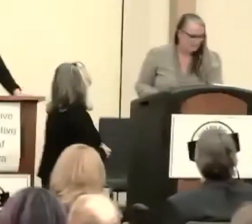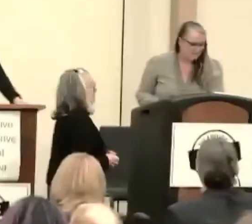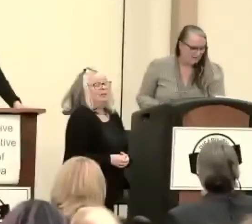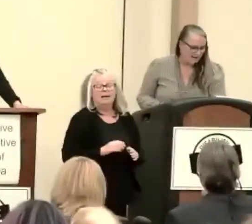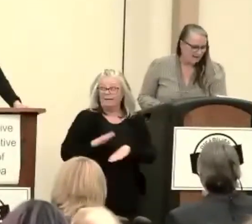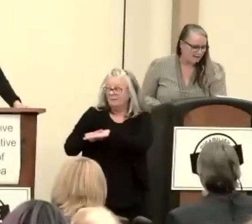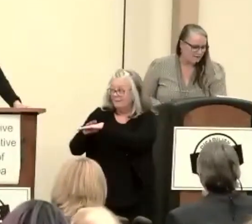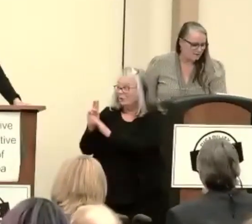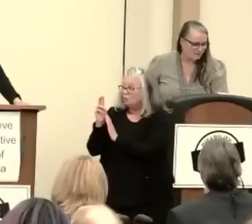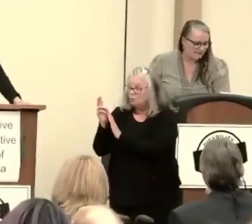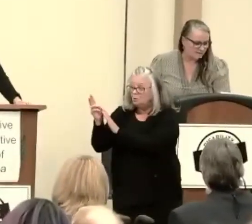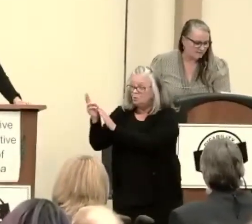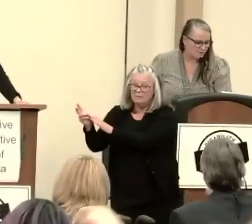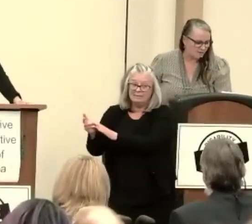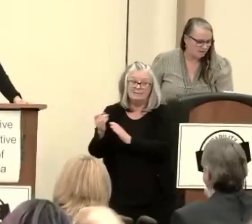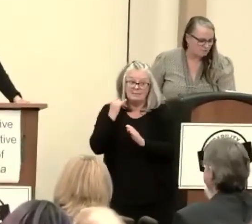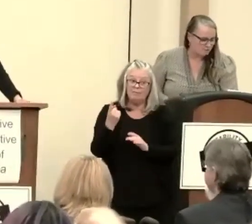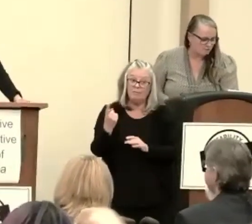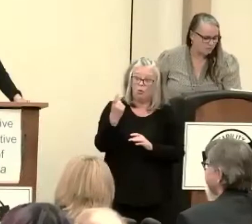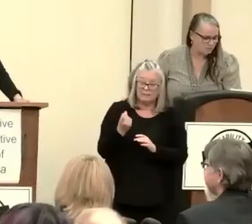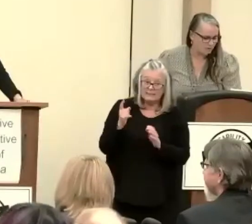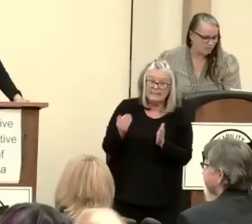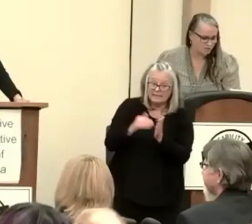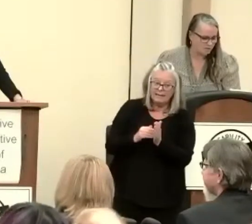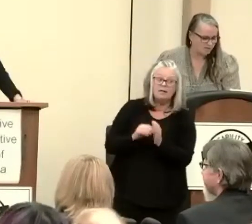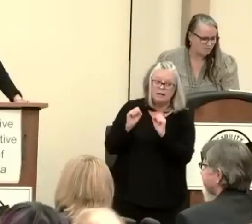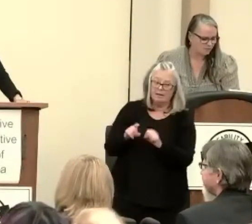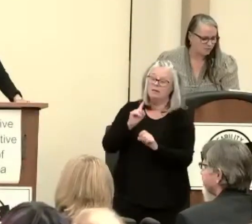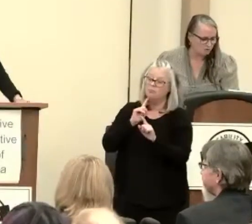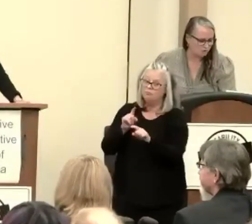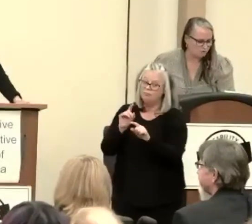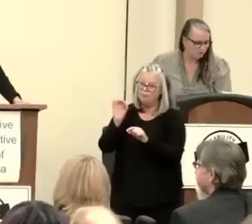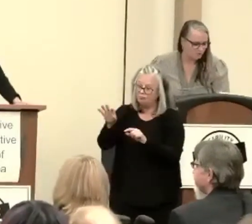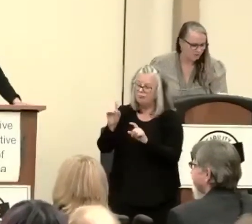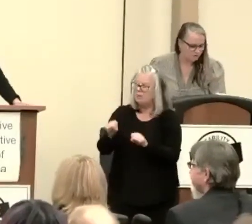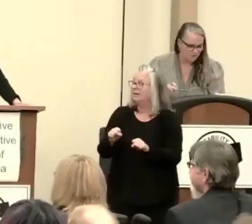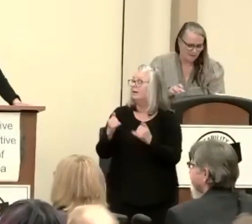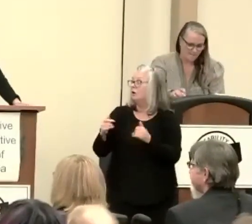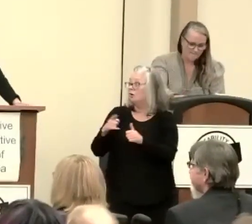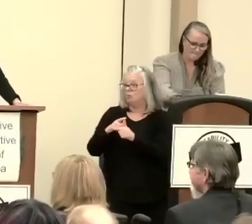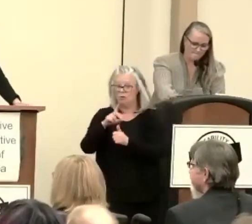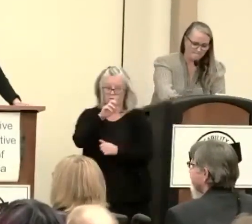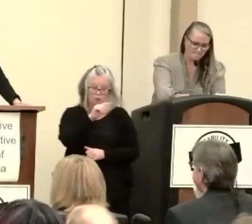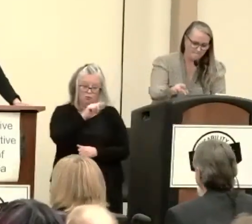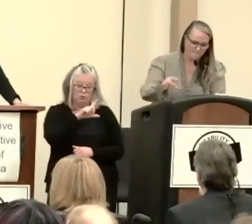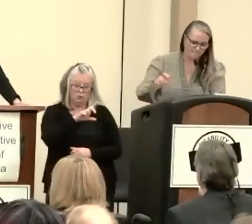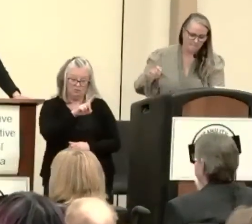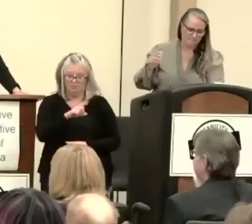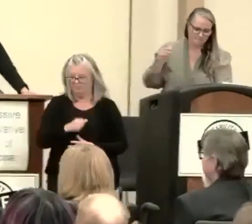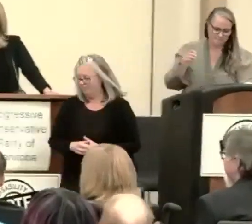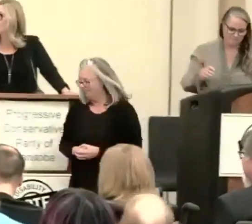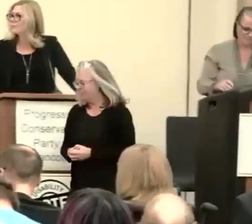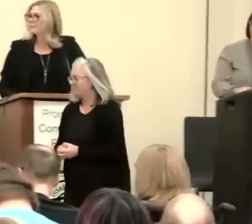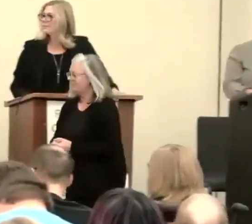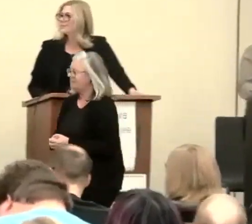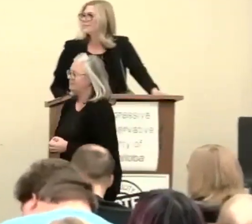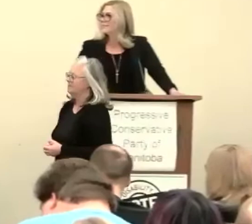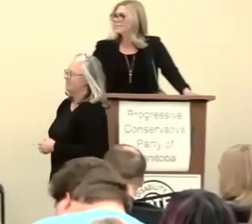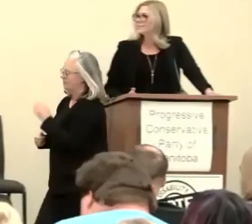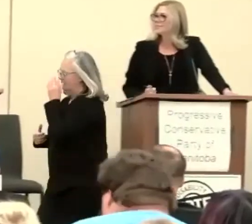need. And we begin this round with a response, 2 minutes from Dougal Lamont. Thank you. I will